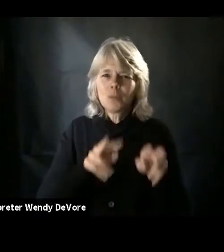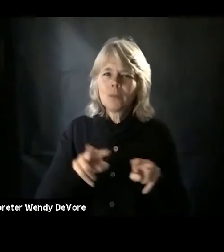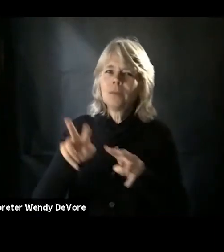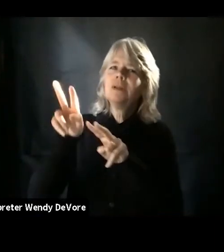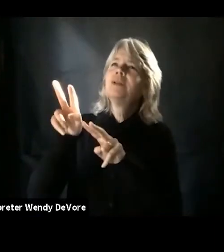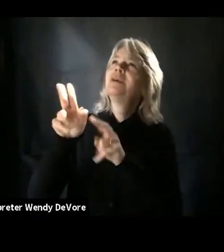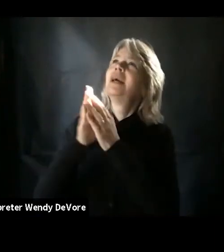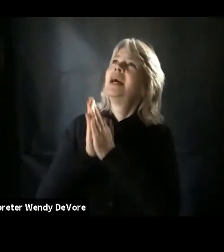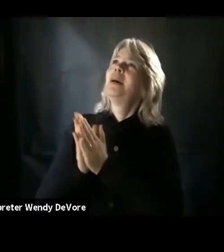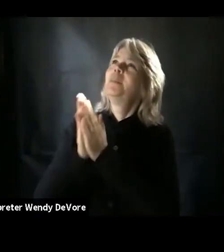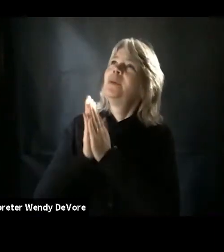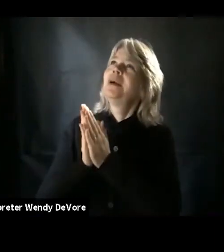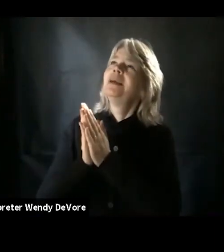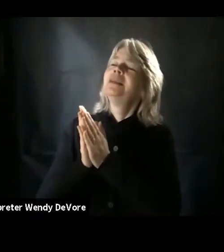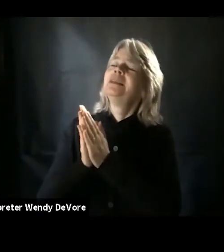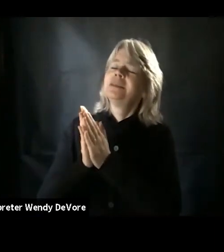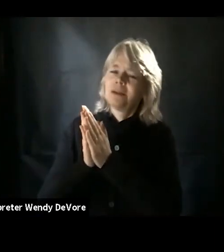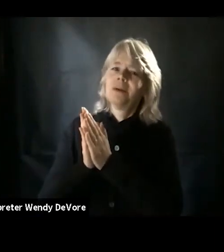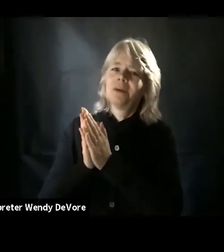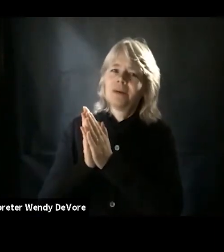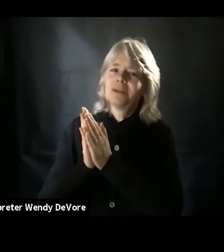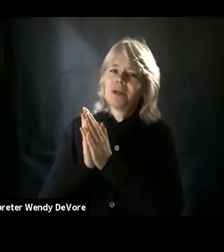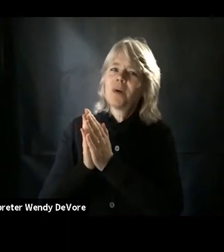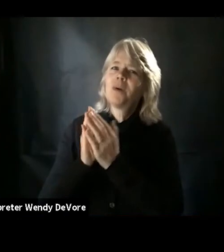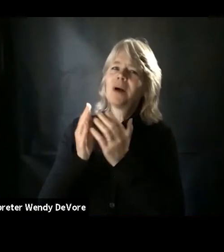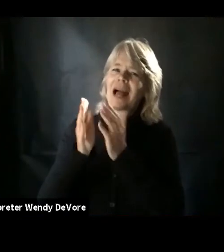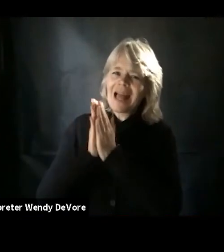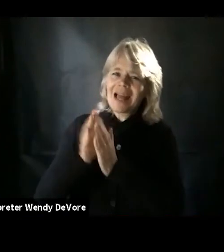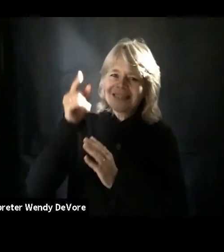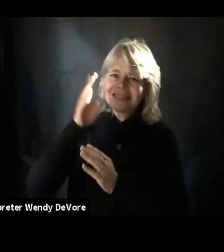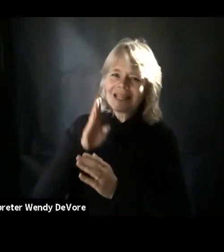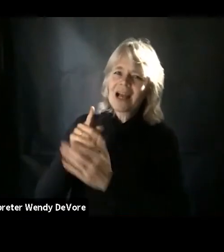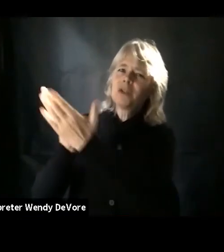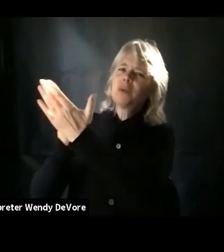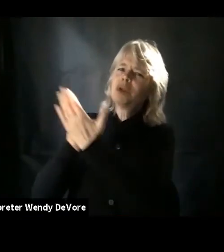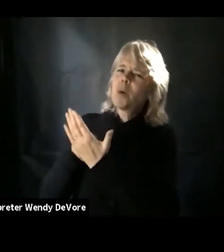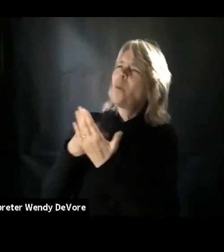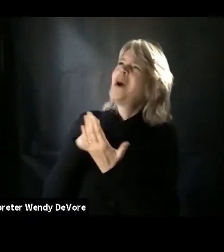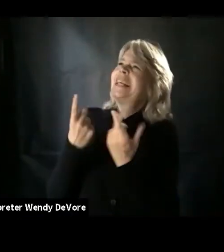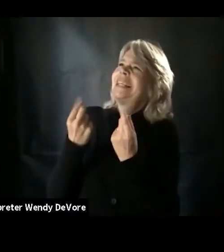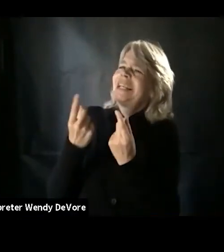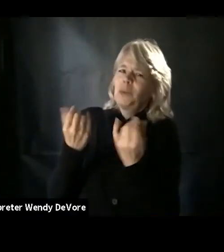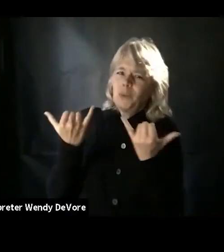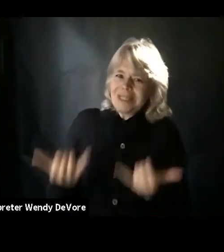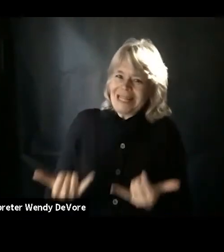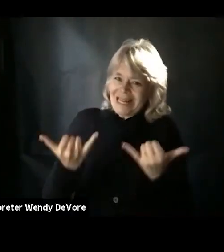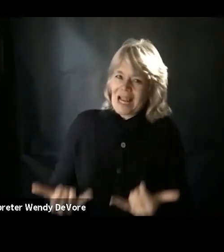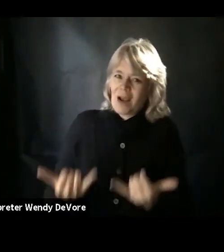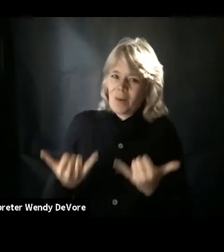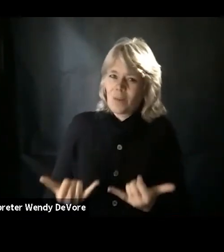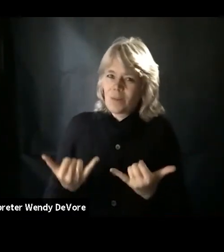Ask God to reveal to you what you can do right now.